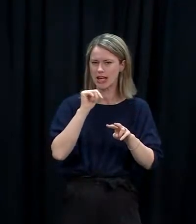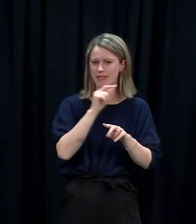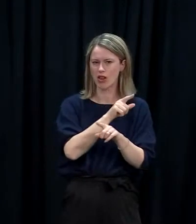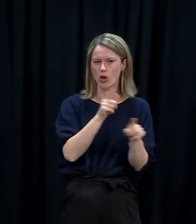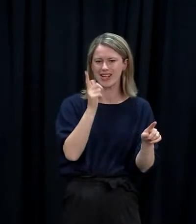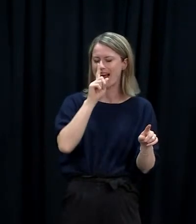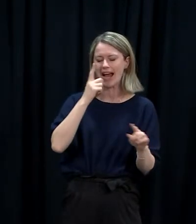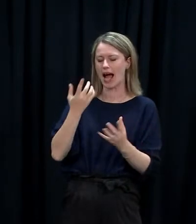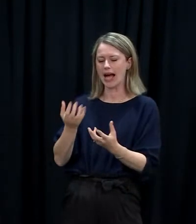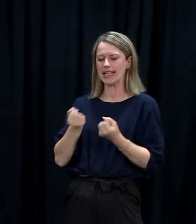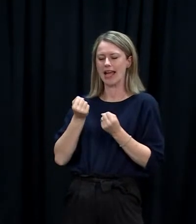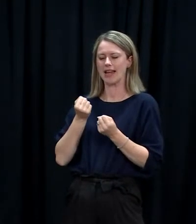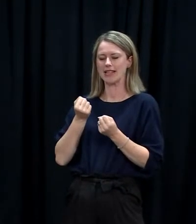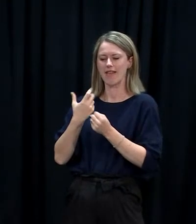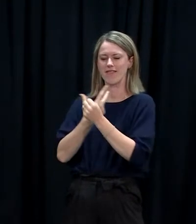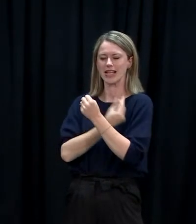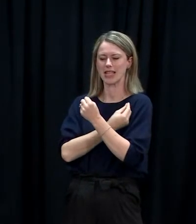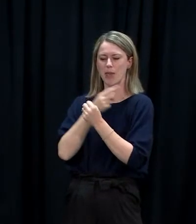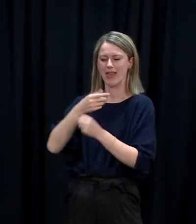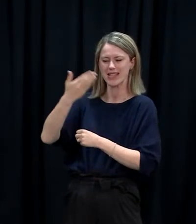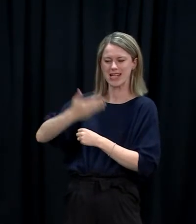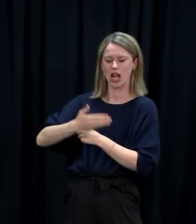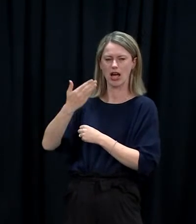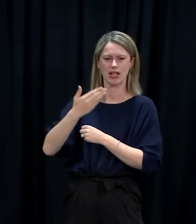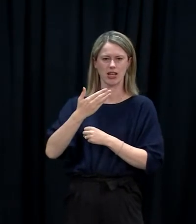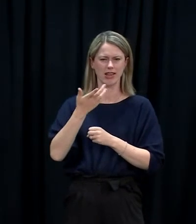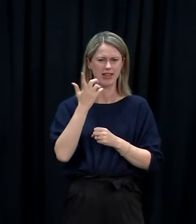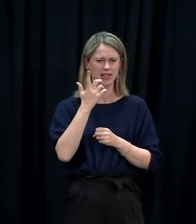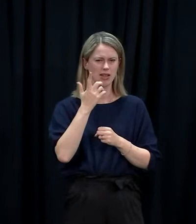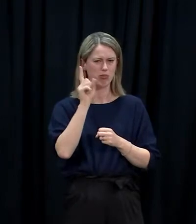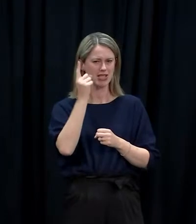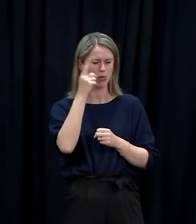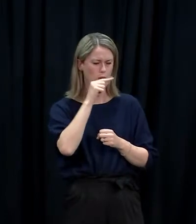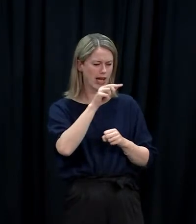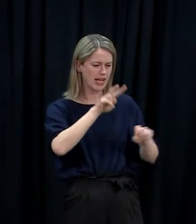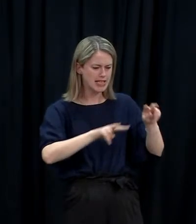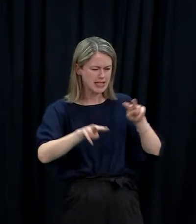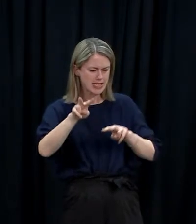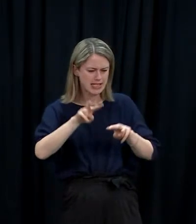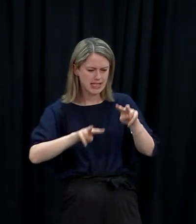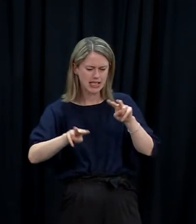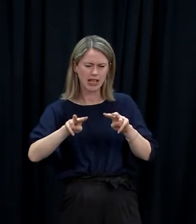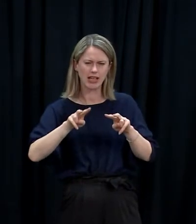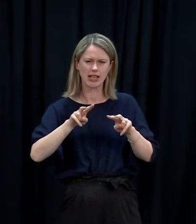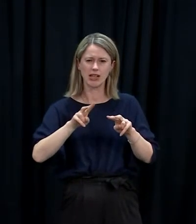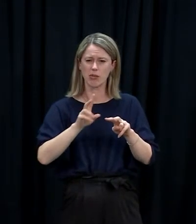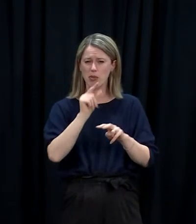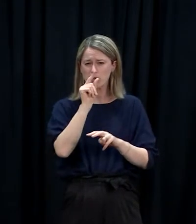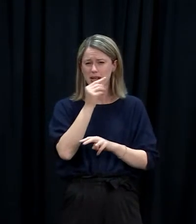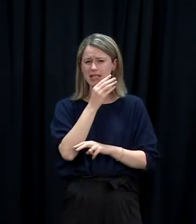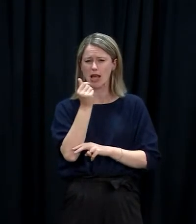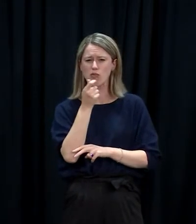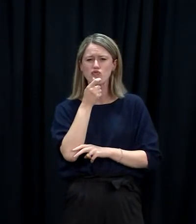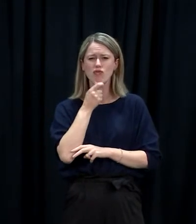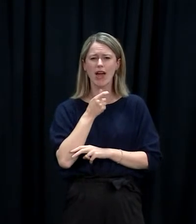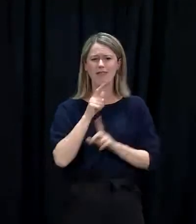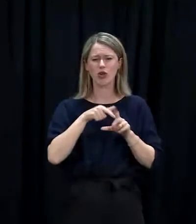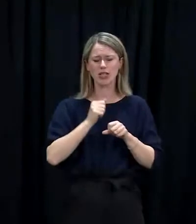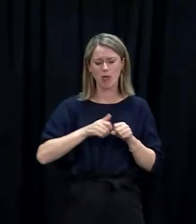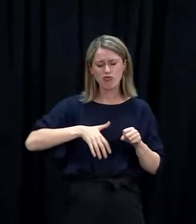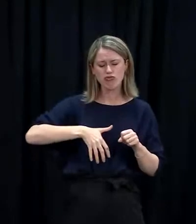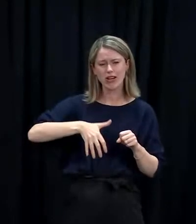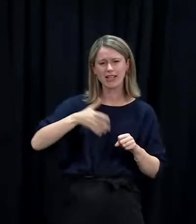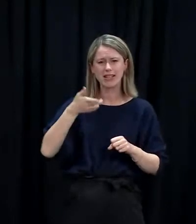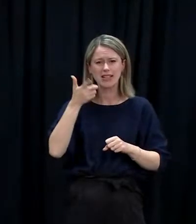be able to get vaccinated by that deadline, there will be some sort of quite niche type scenarios there, like pregnant teachers,